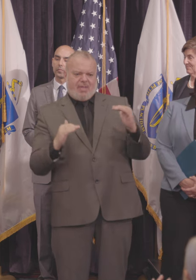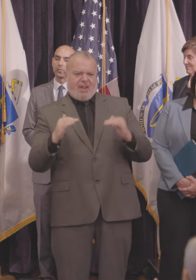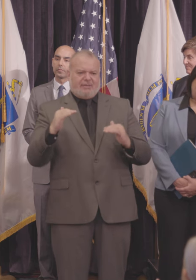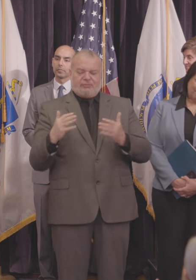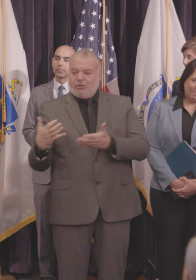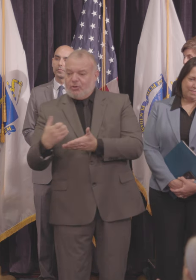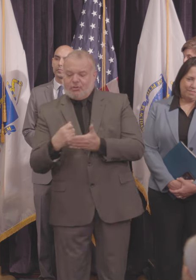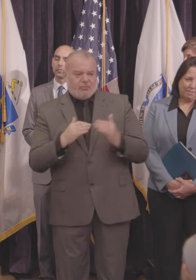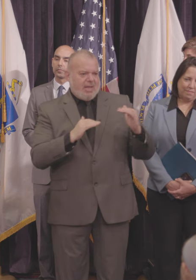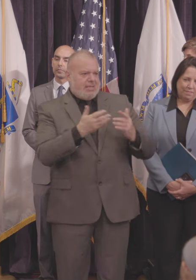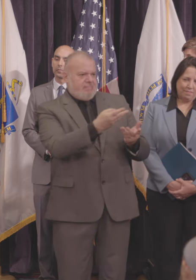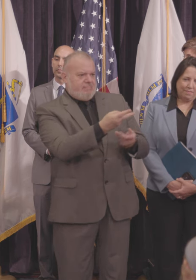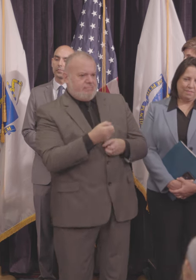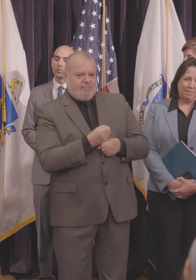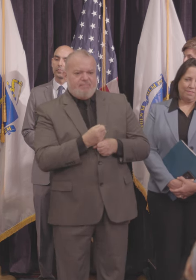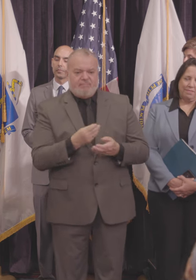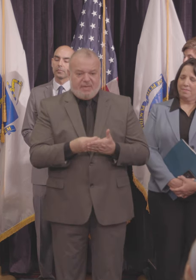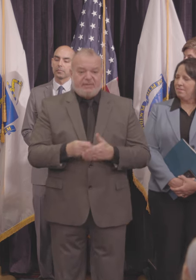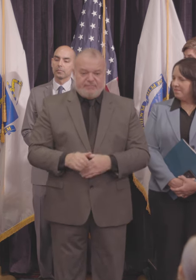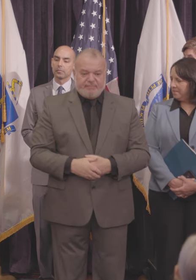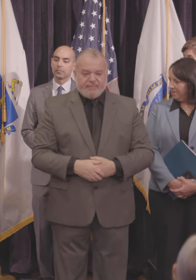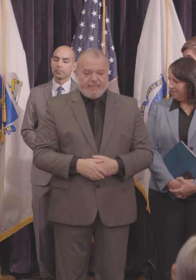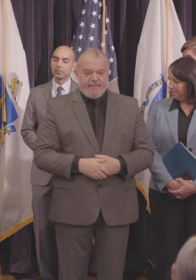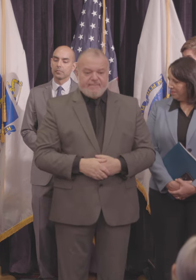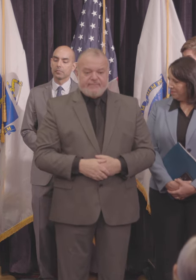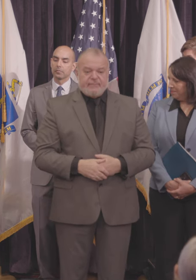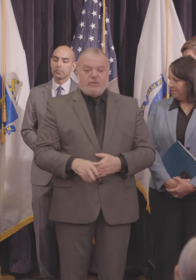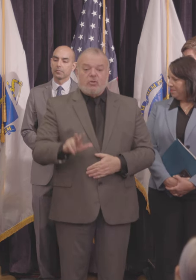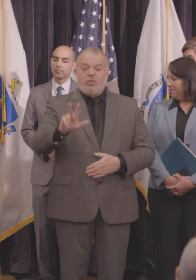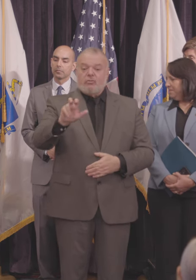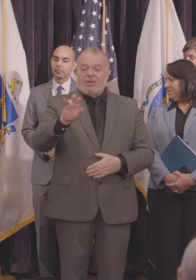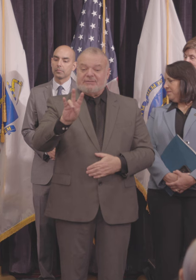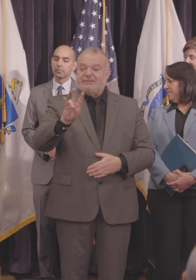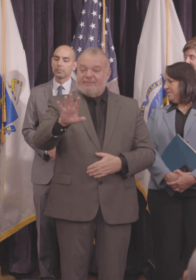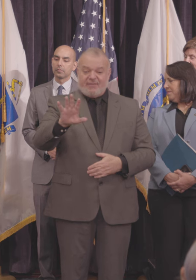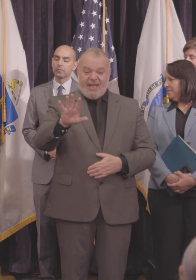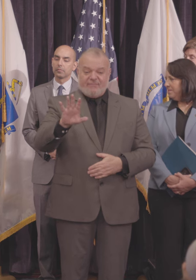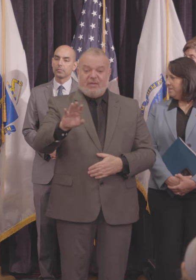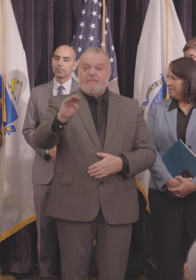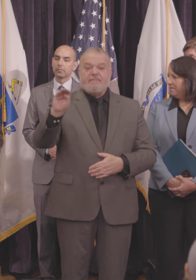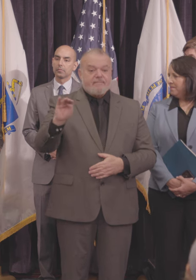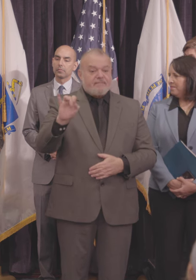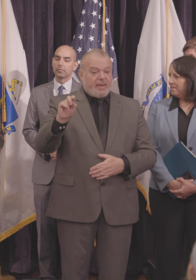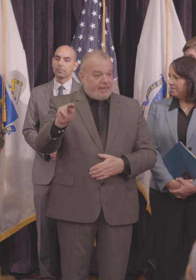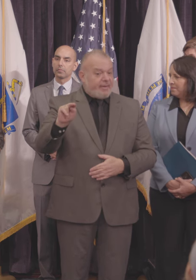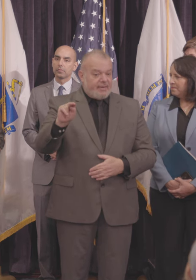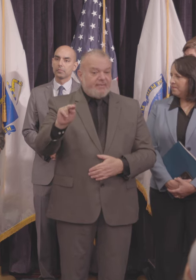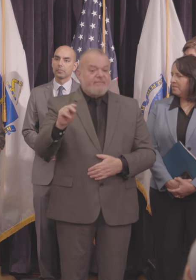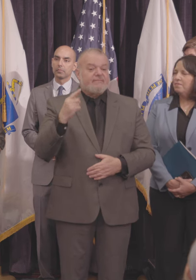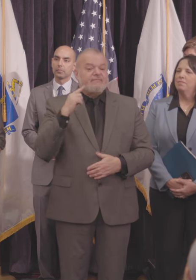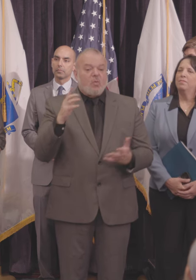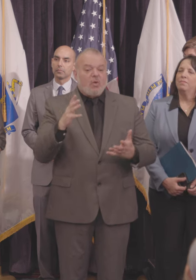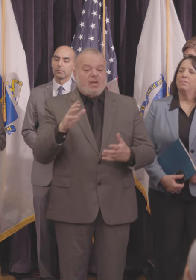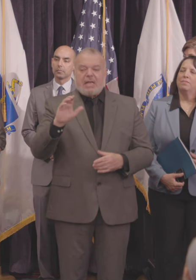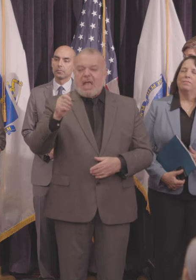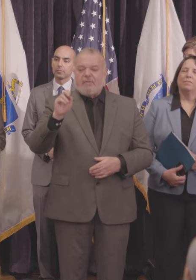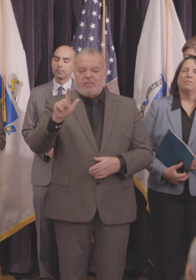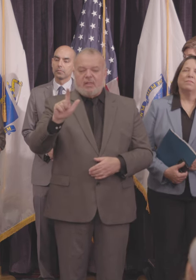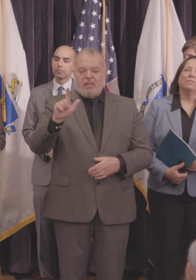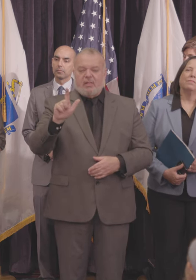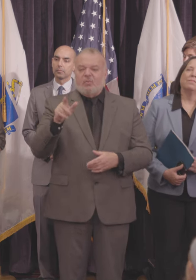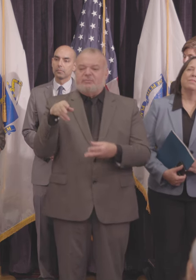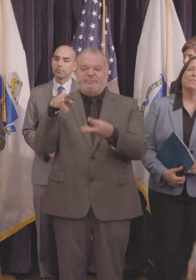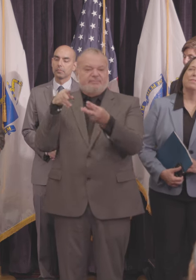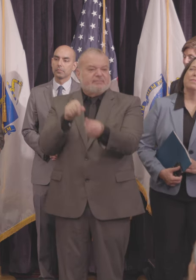at $375 million that will be an option of last resort. And even with this proposal, we continue to grow the stabilization fund, which has